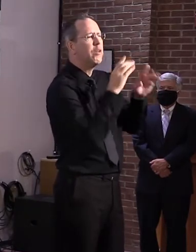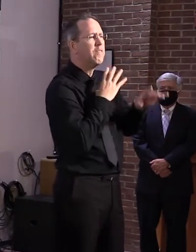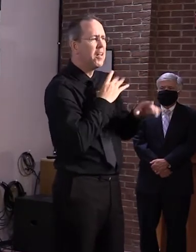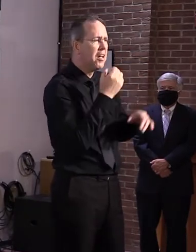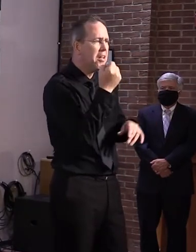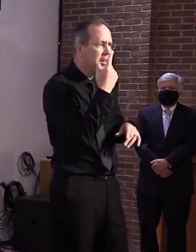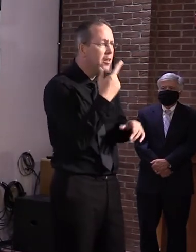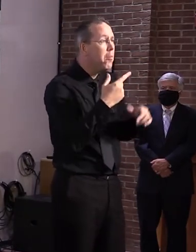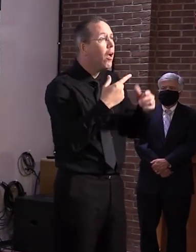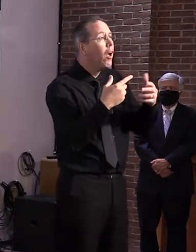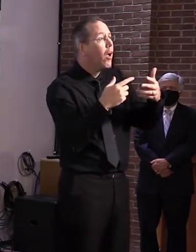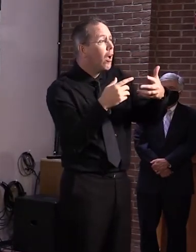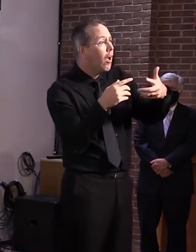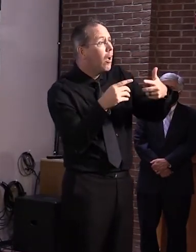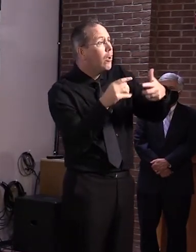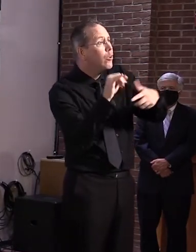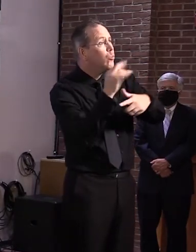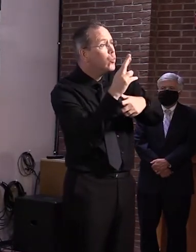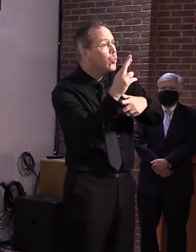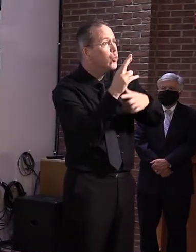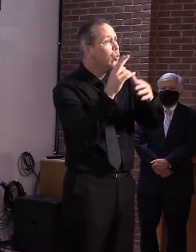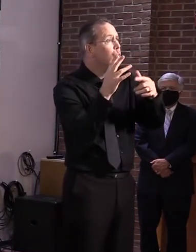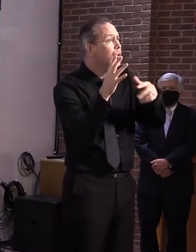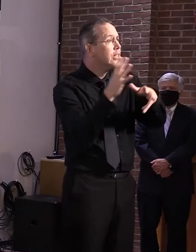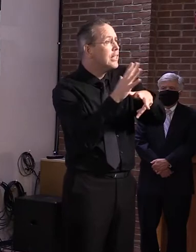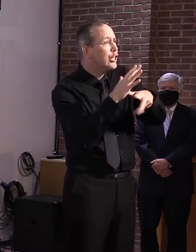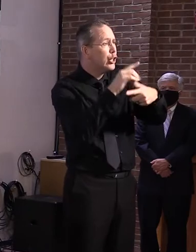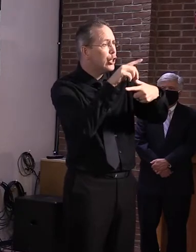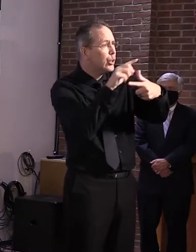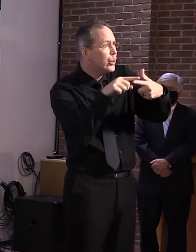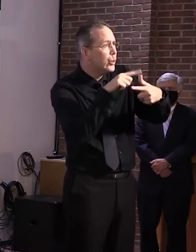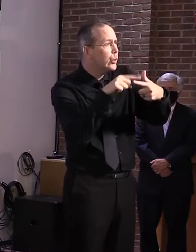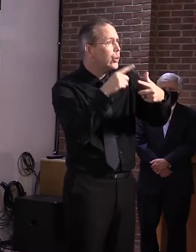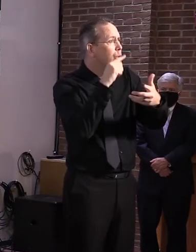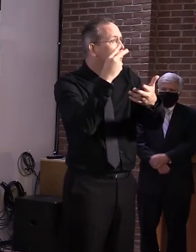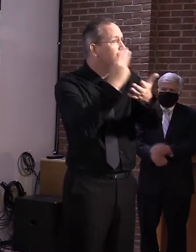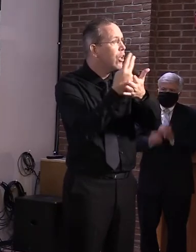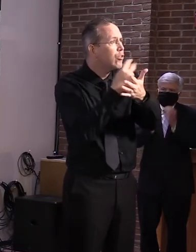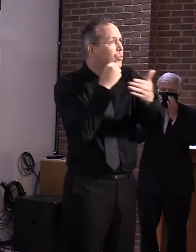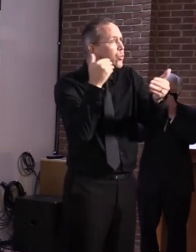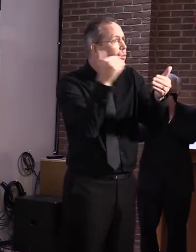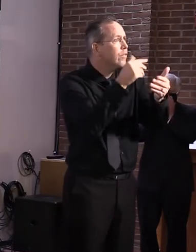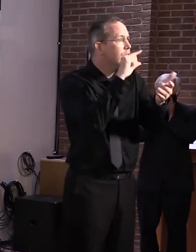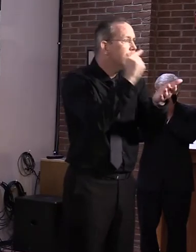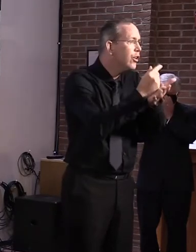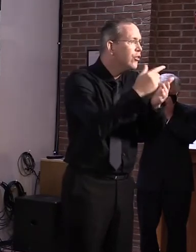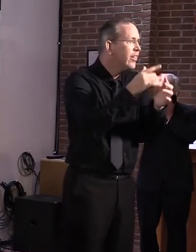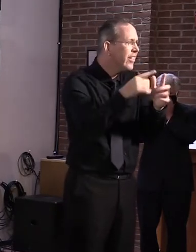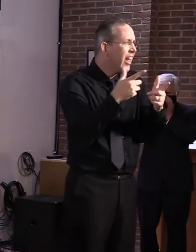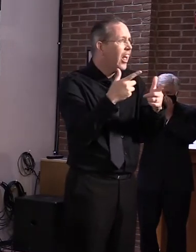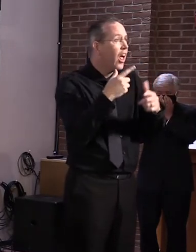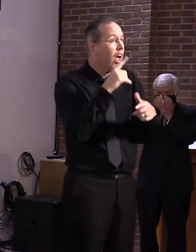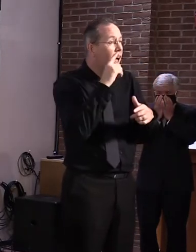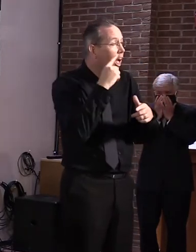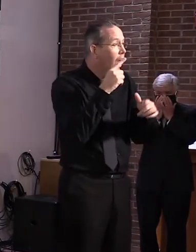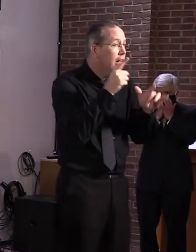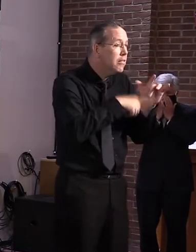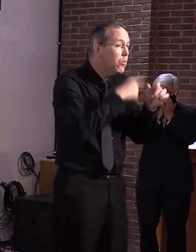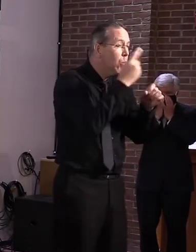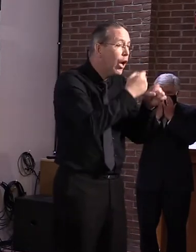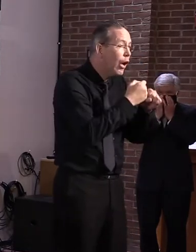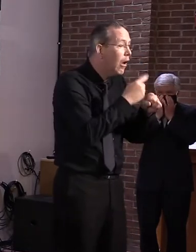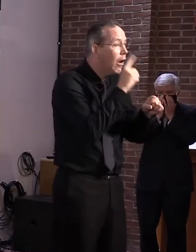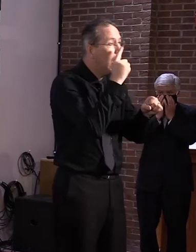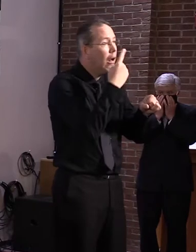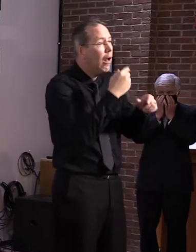had the opportunity and privilege to go to college. It's a place that you love and you want to be there with your friends. So they really want to come back.